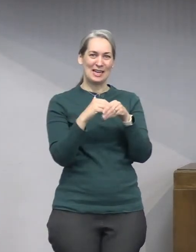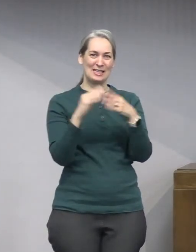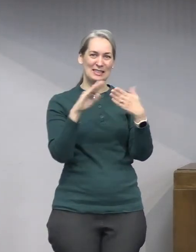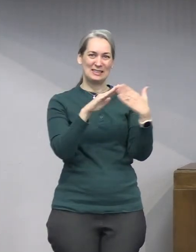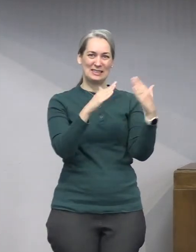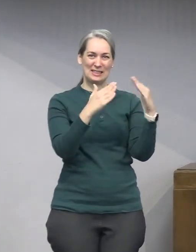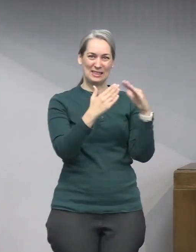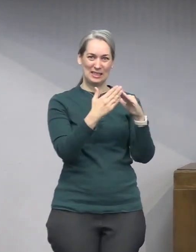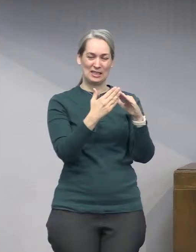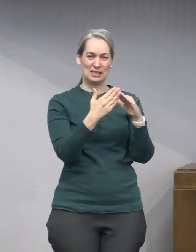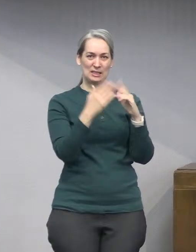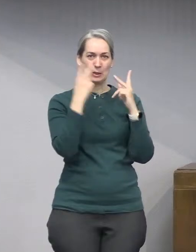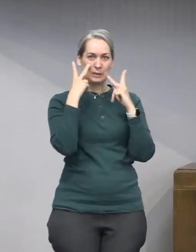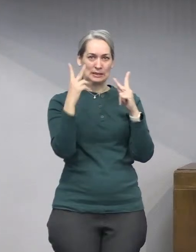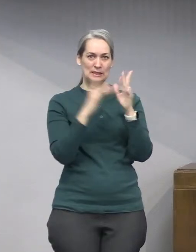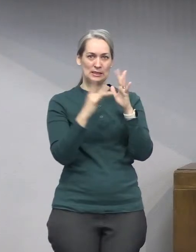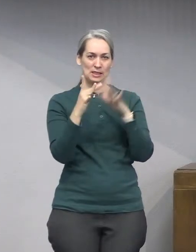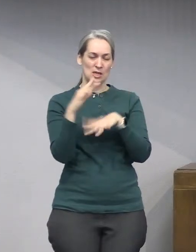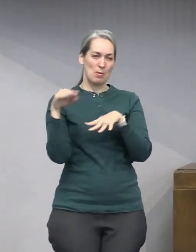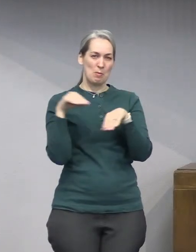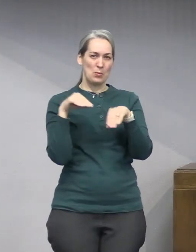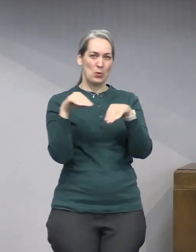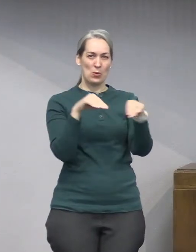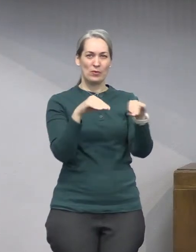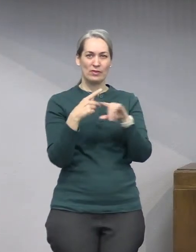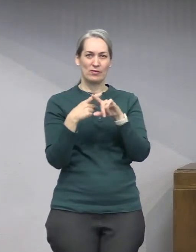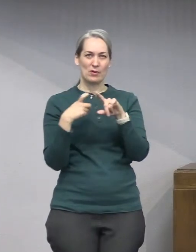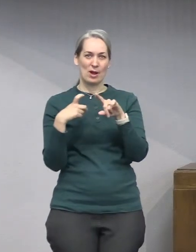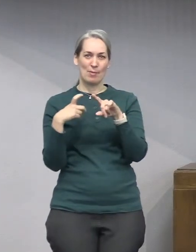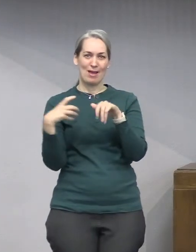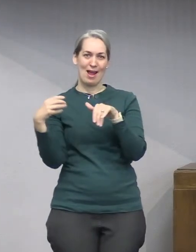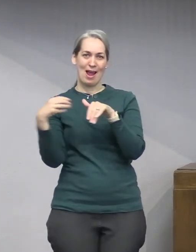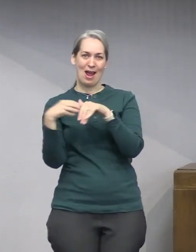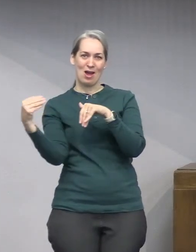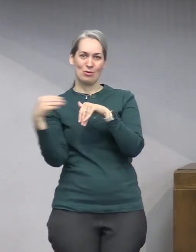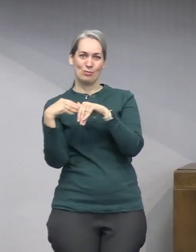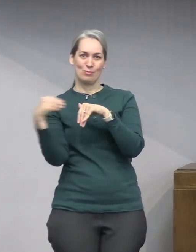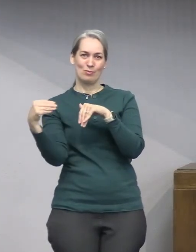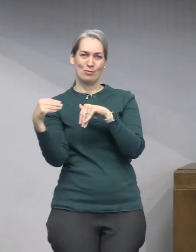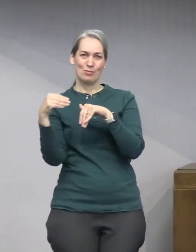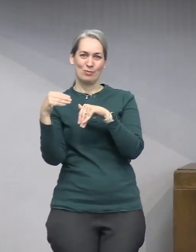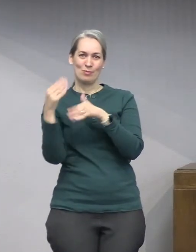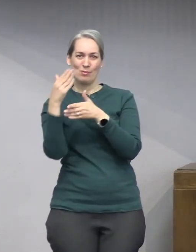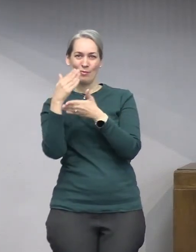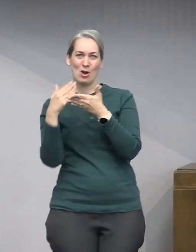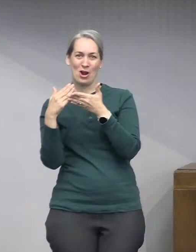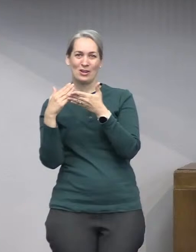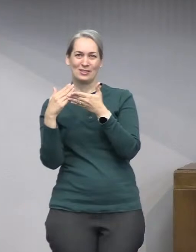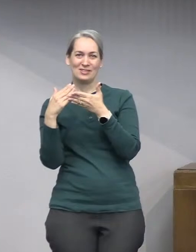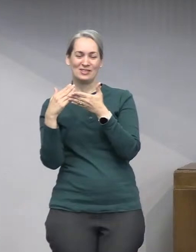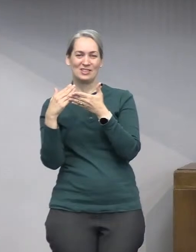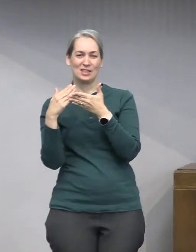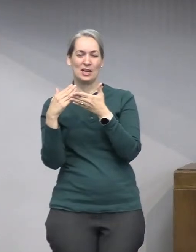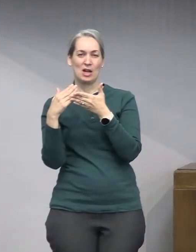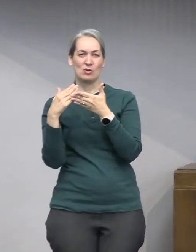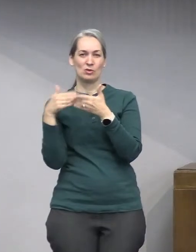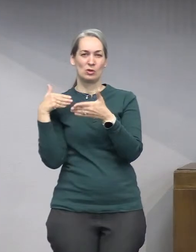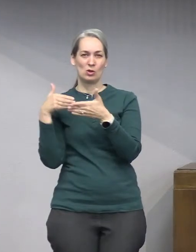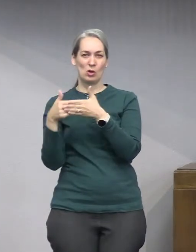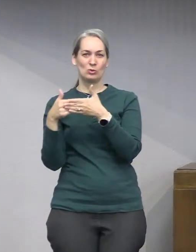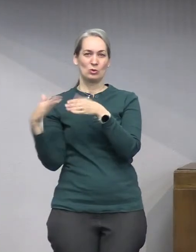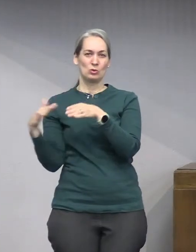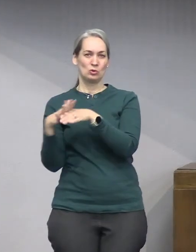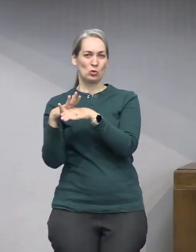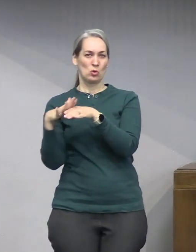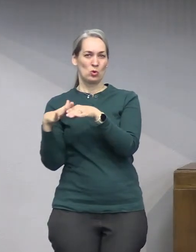see the movement of Jesus going from the outer parts of civilization there around the Sea of Galilee